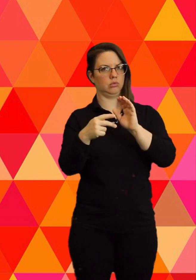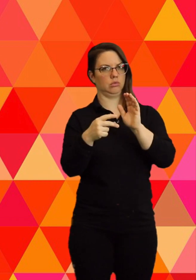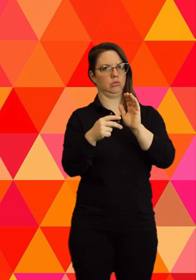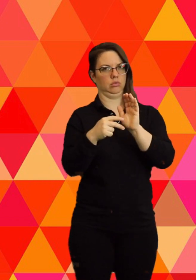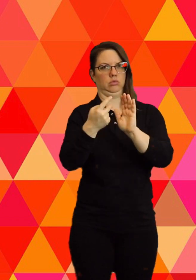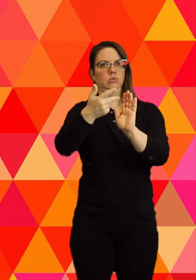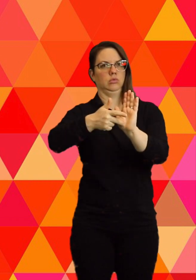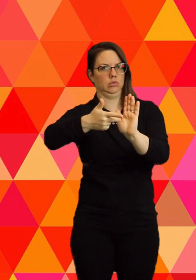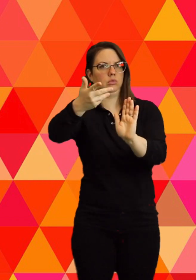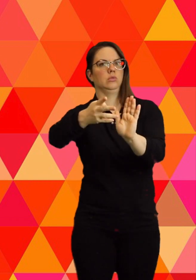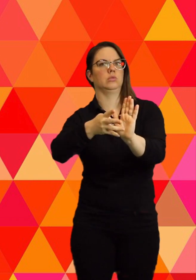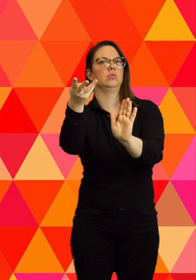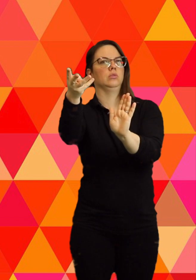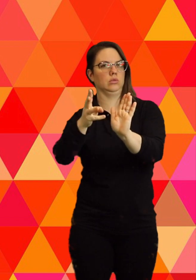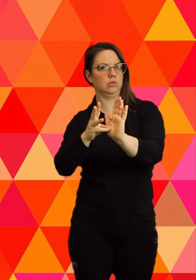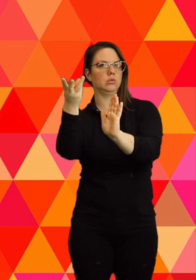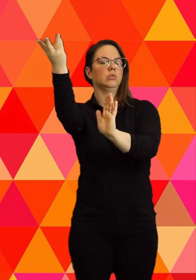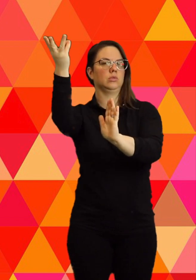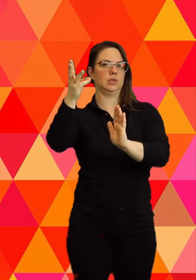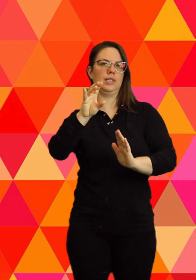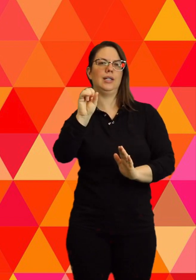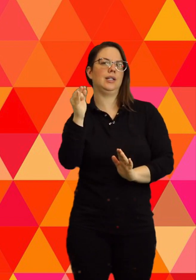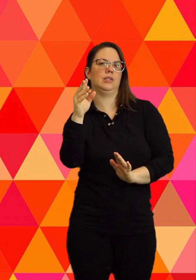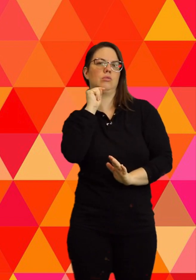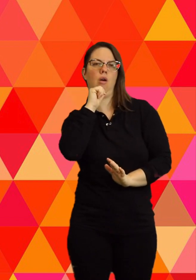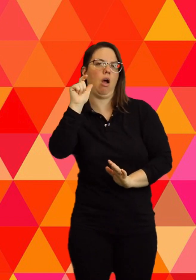for sure. You're going to use a little bit, and